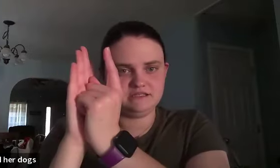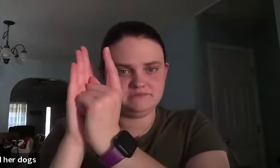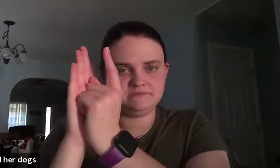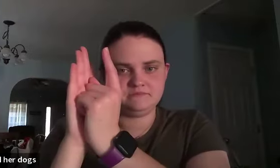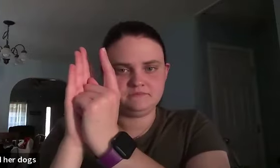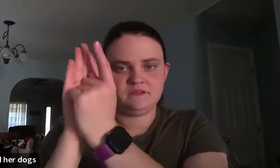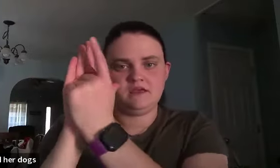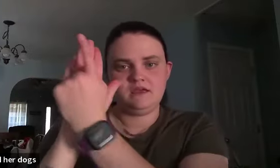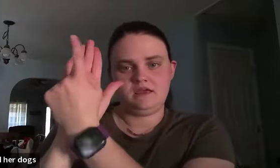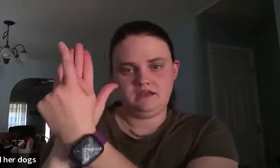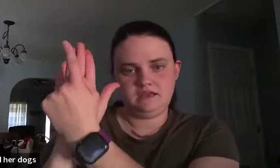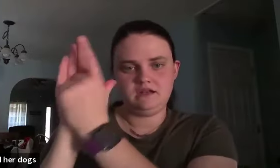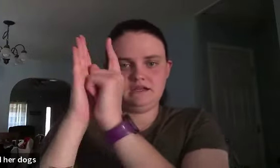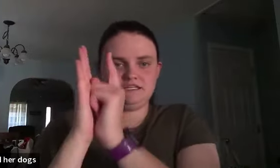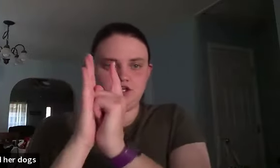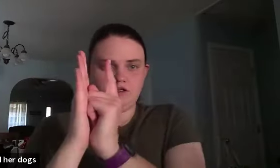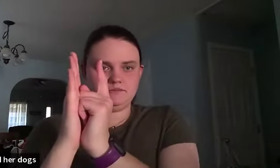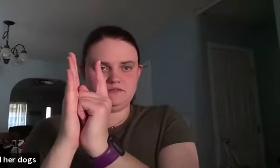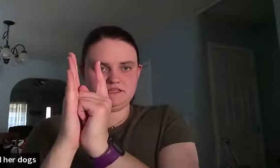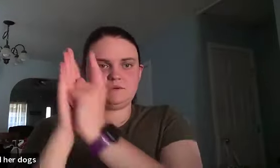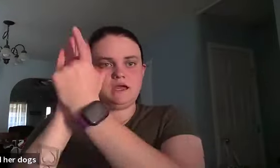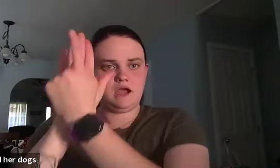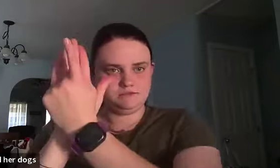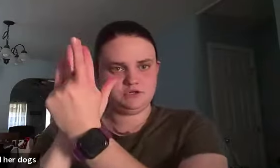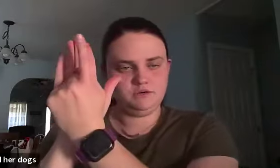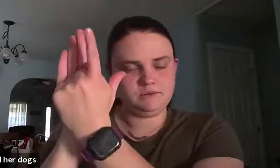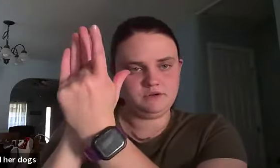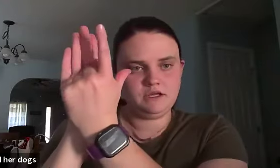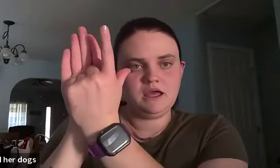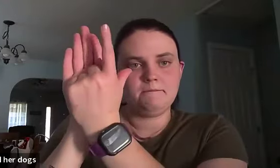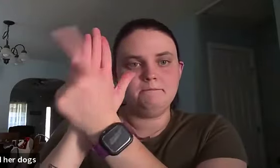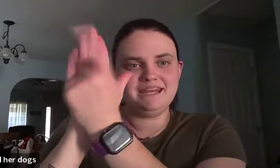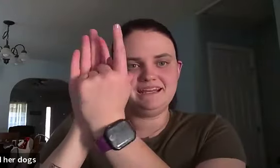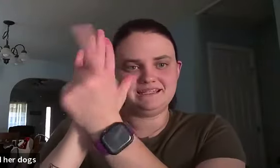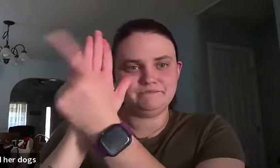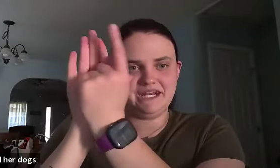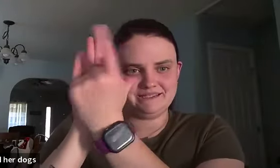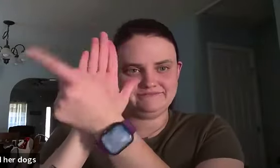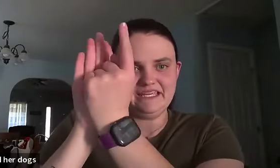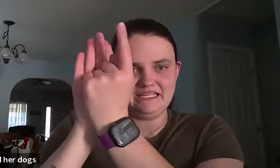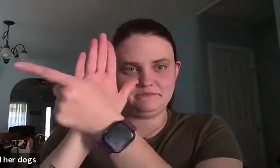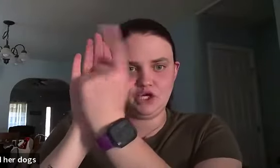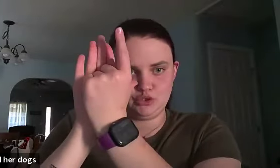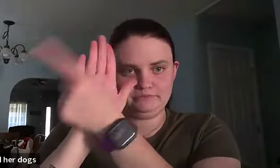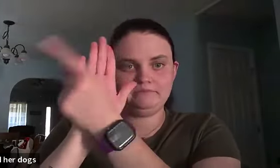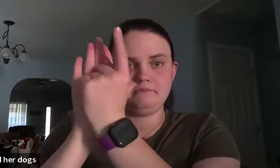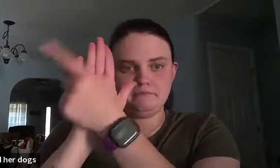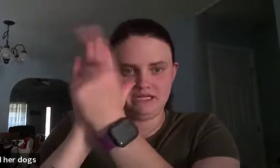this. And again, like I said, y'all are going to be this way. I'm showing you what I'm doing. Minute is minute. It's bigger.